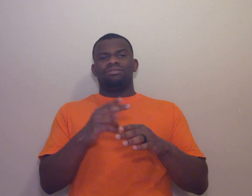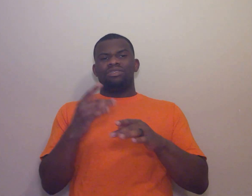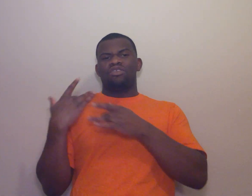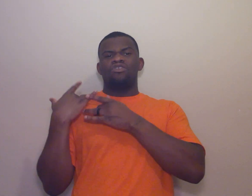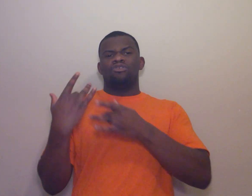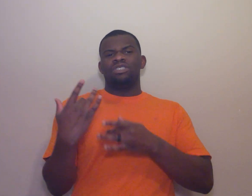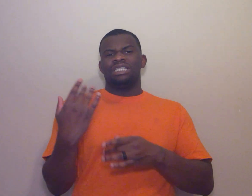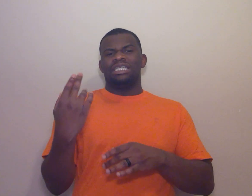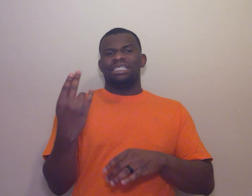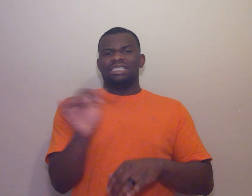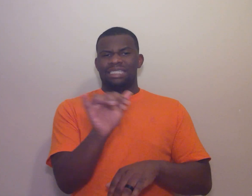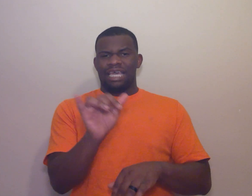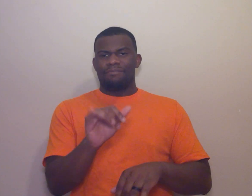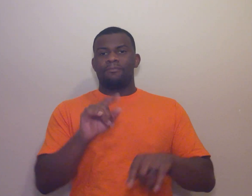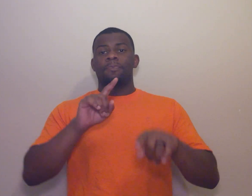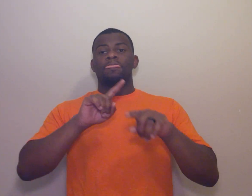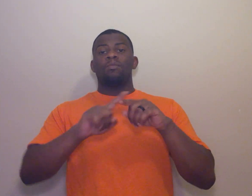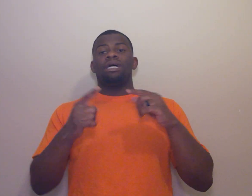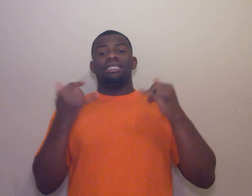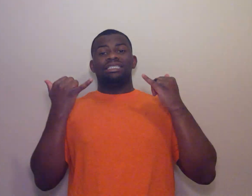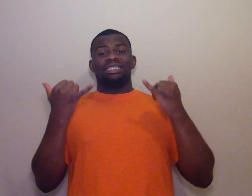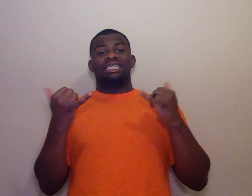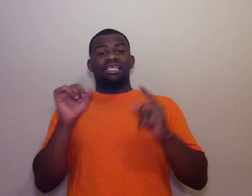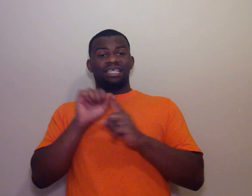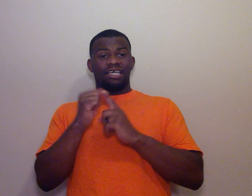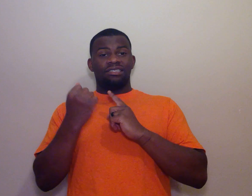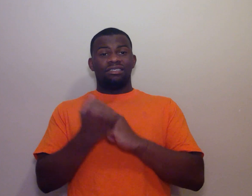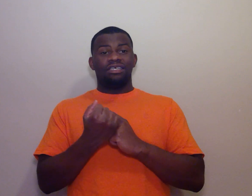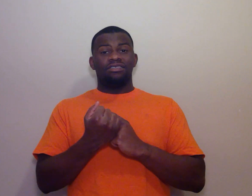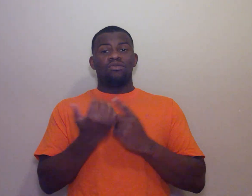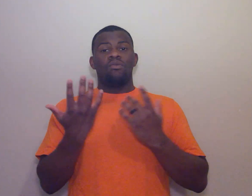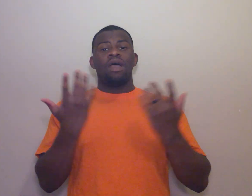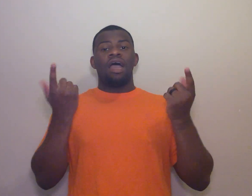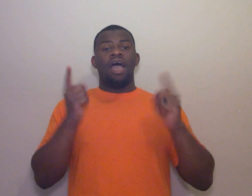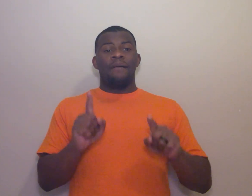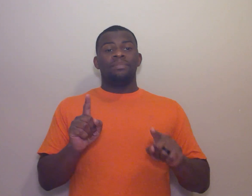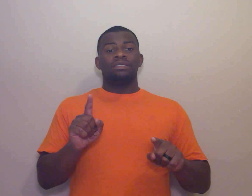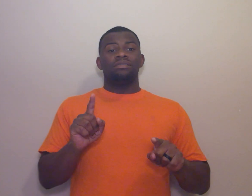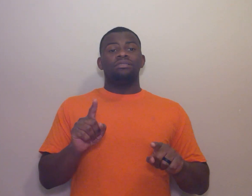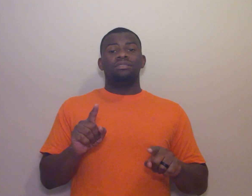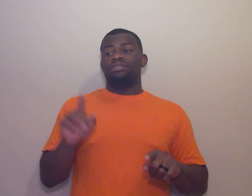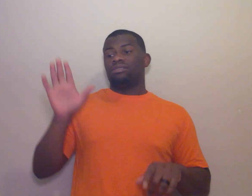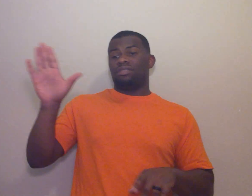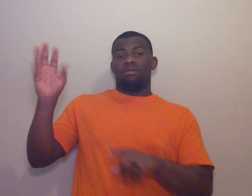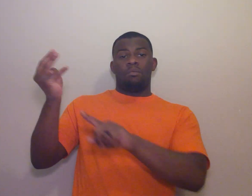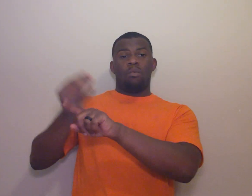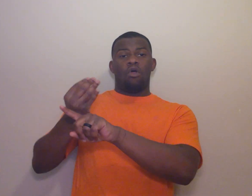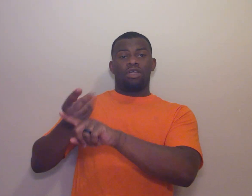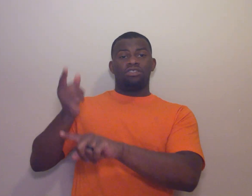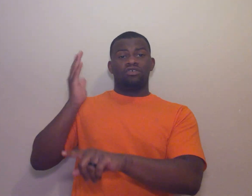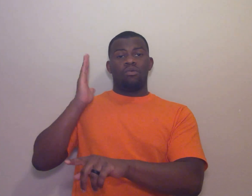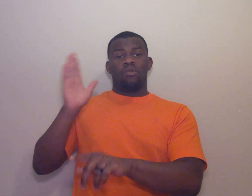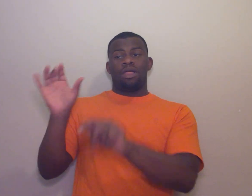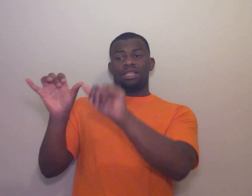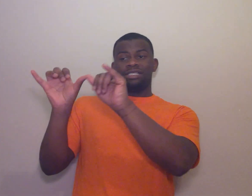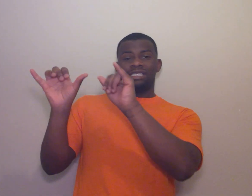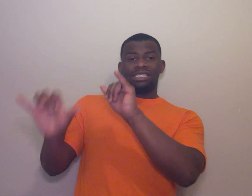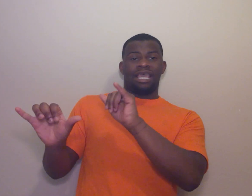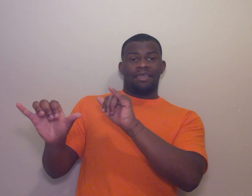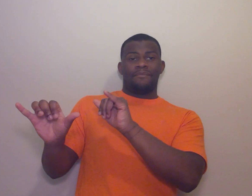going to happen is the mortgage is going to stay in place, but now you are going to become